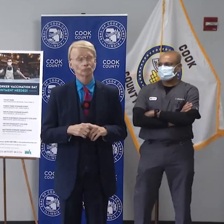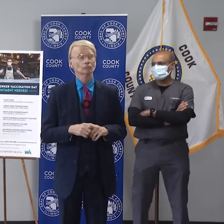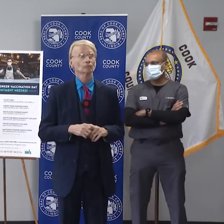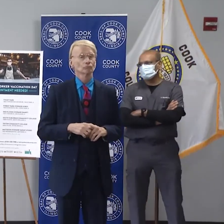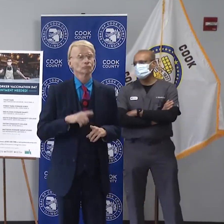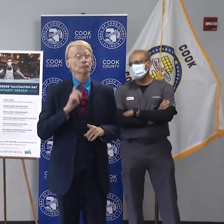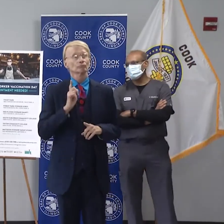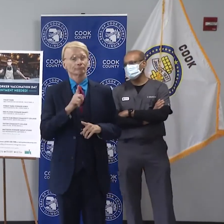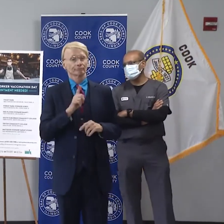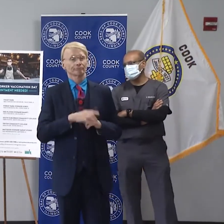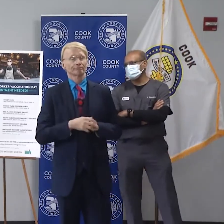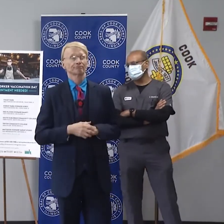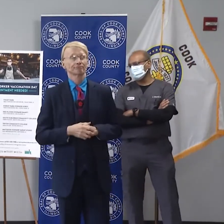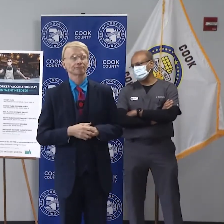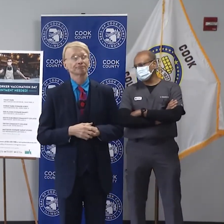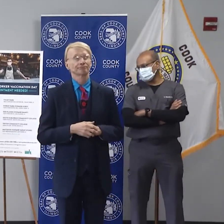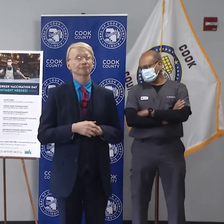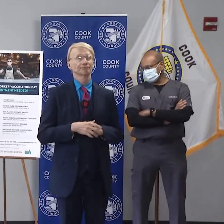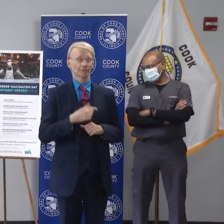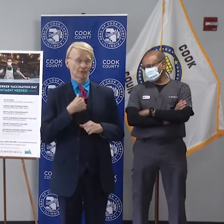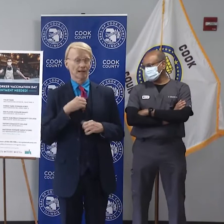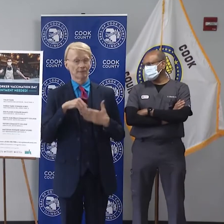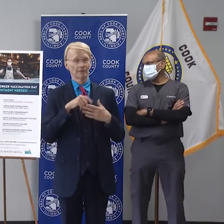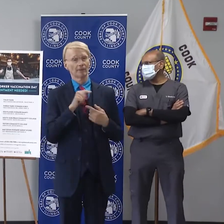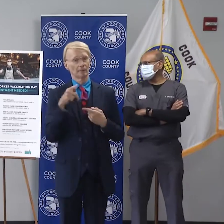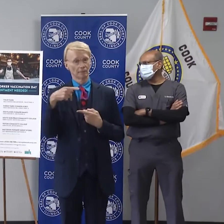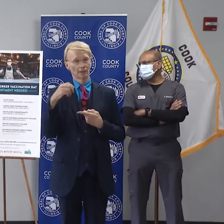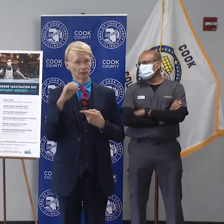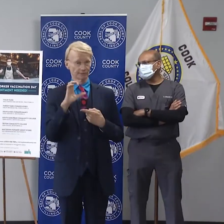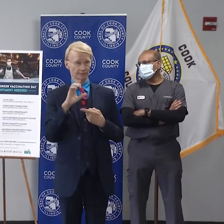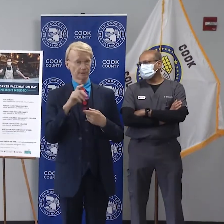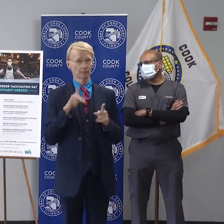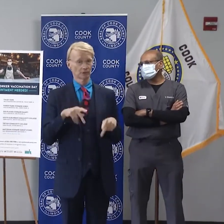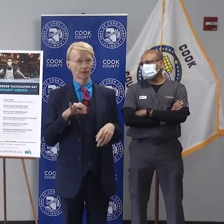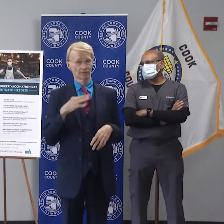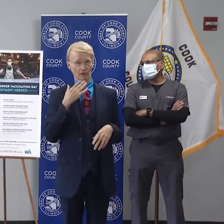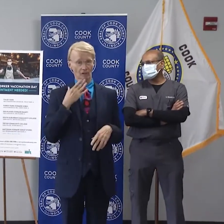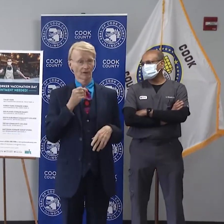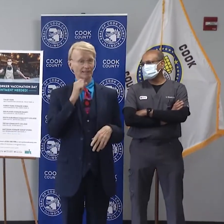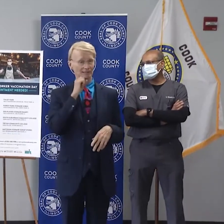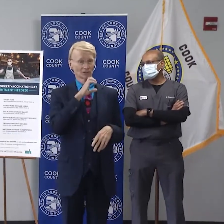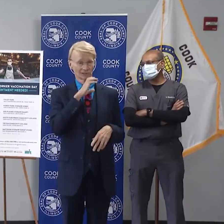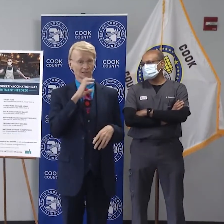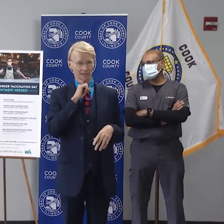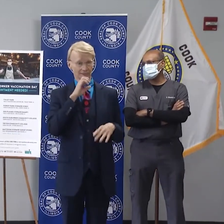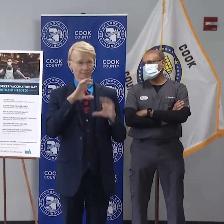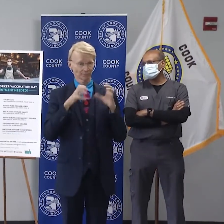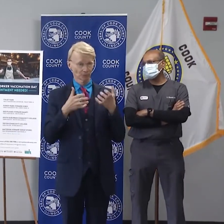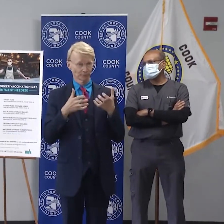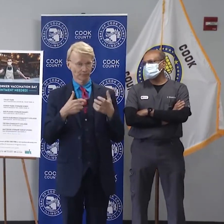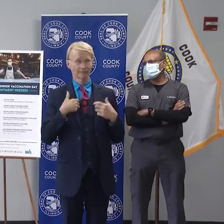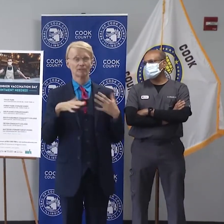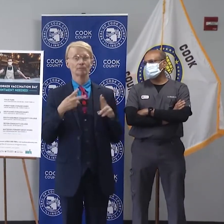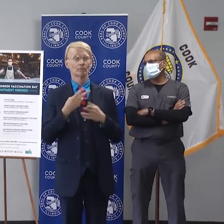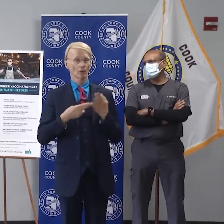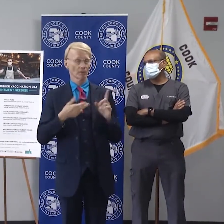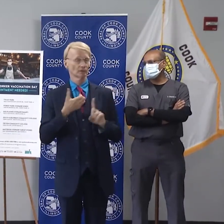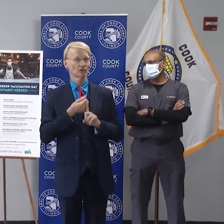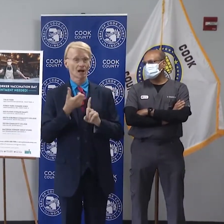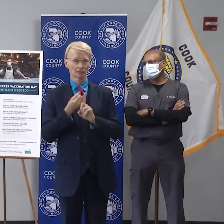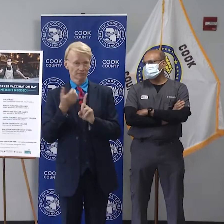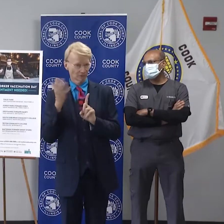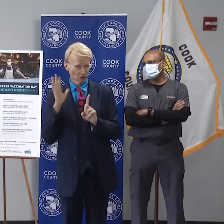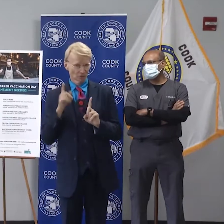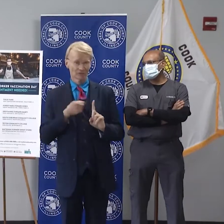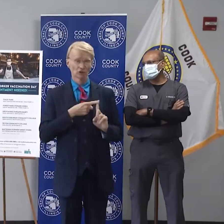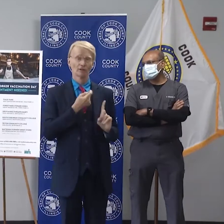Sure. So I belong in the person of color and senior citizen category. I've had both my shots. After the first